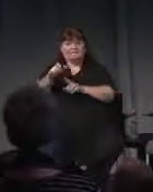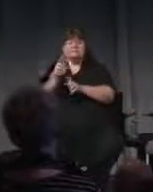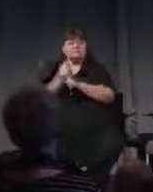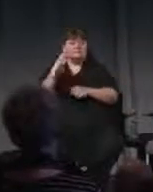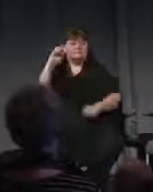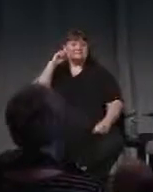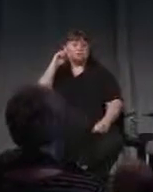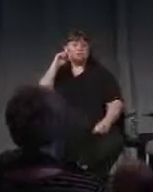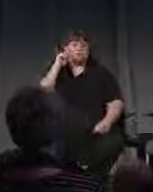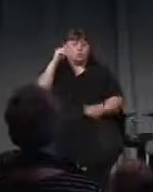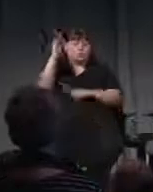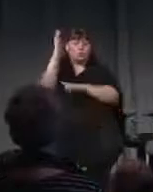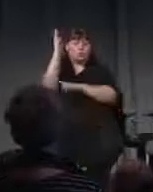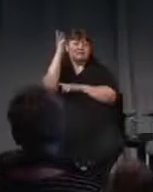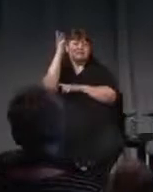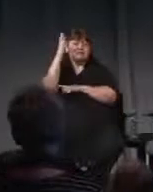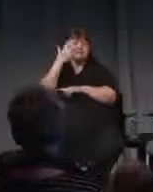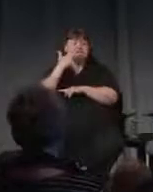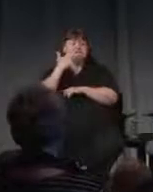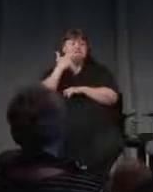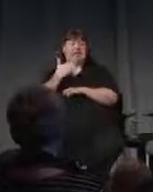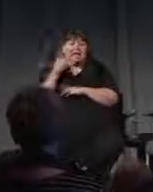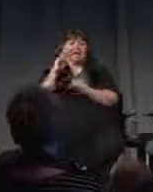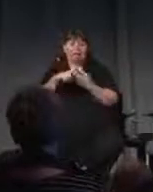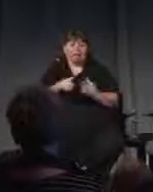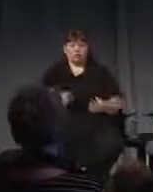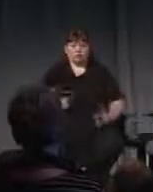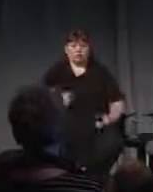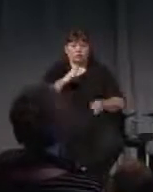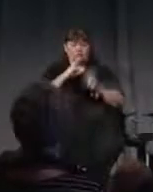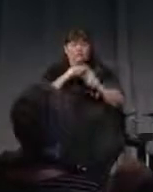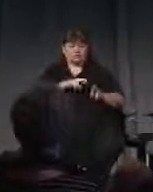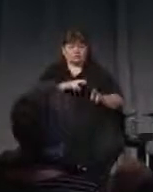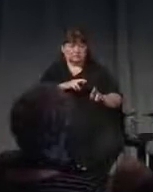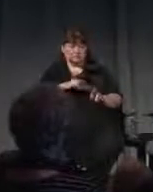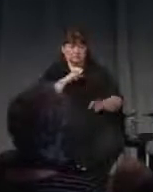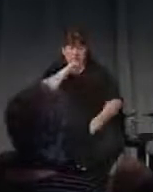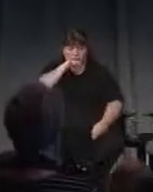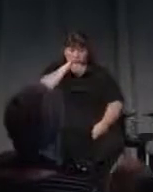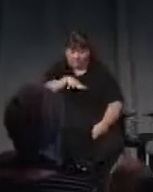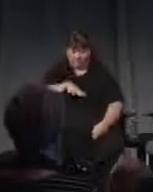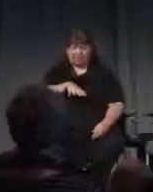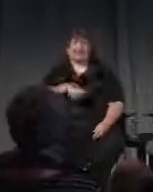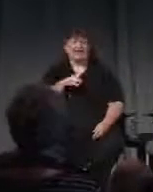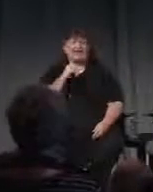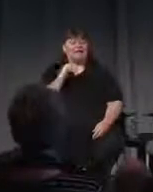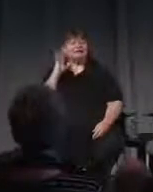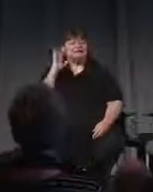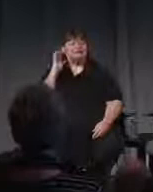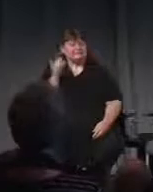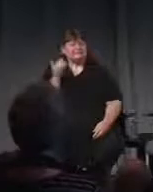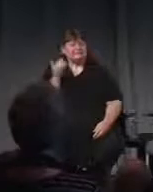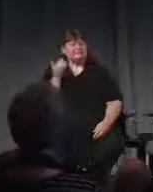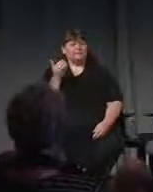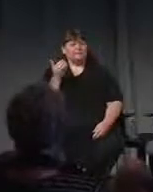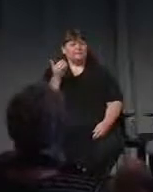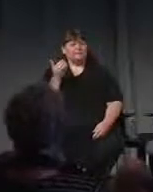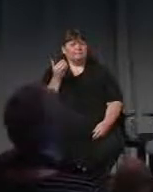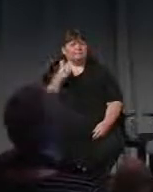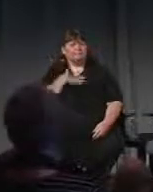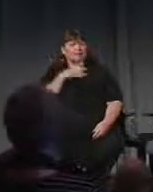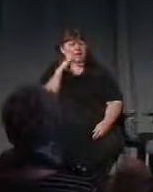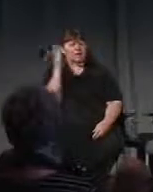so the trees sang back to you as the response to your breath. And it seems to me that so my